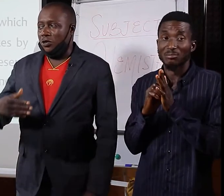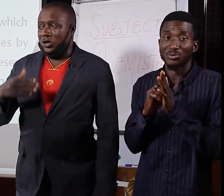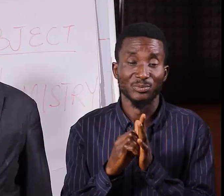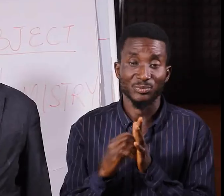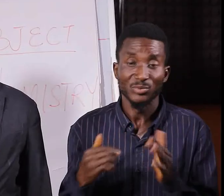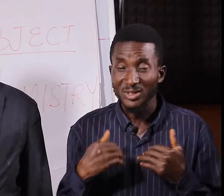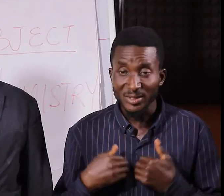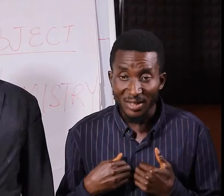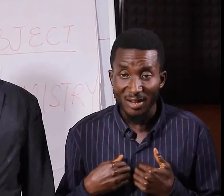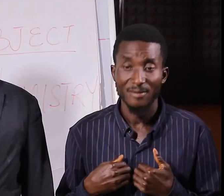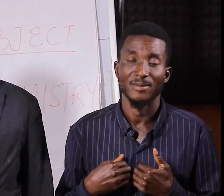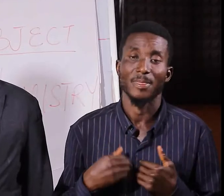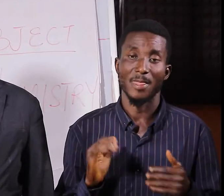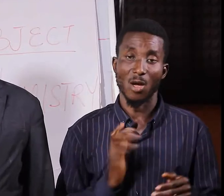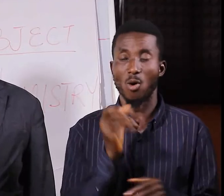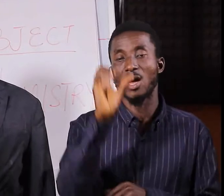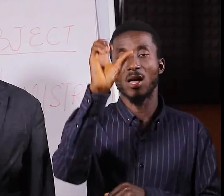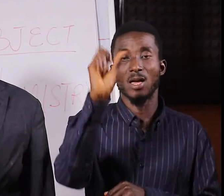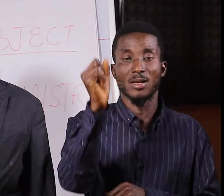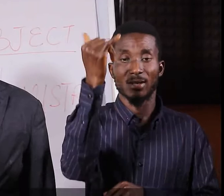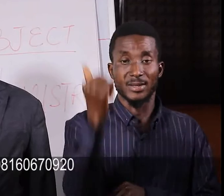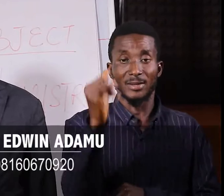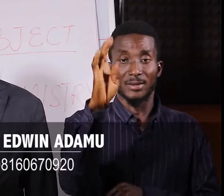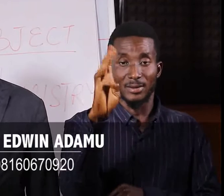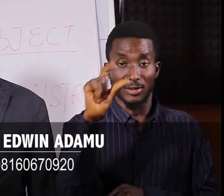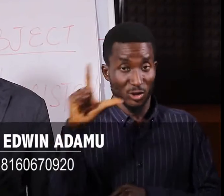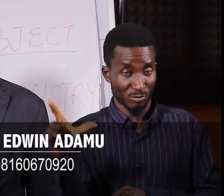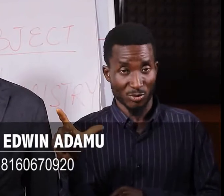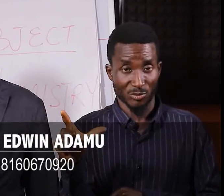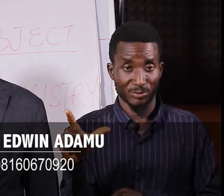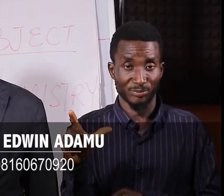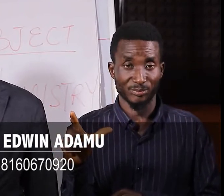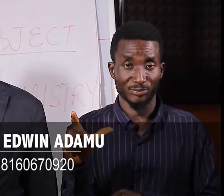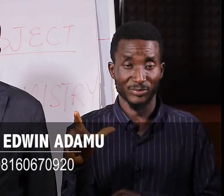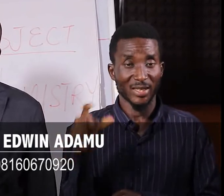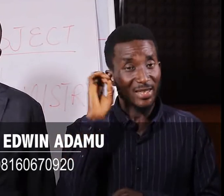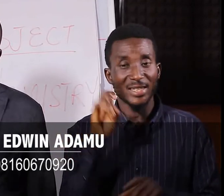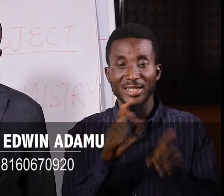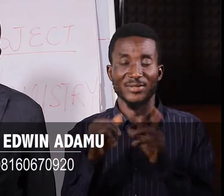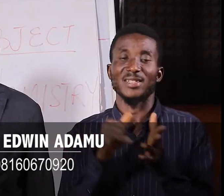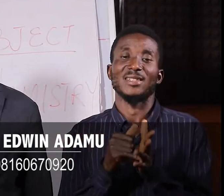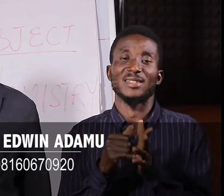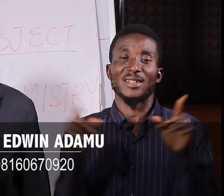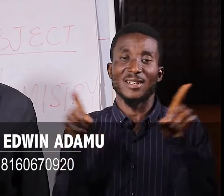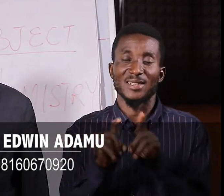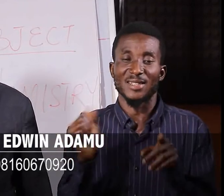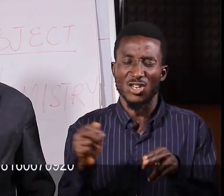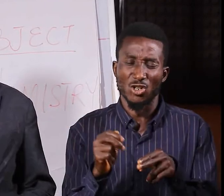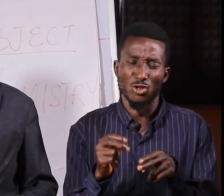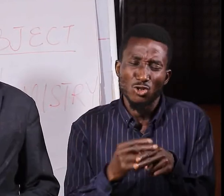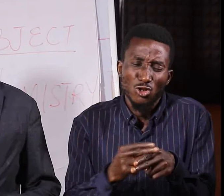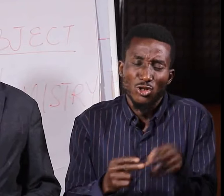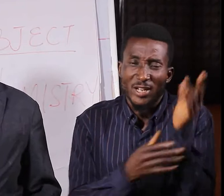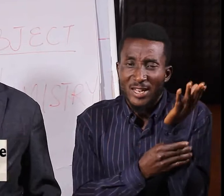have our own symbols where we use a shorthand way of representing element. He defined the symbols as a shorthand way